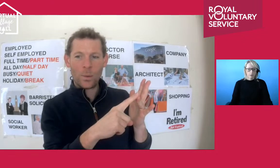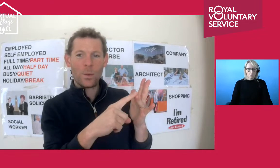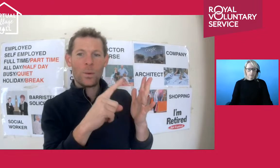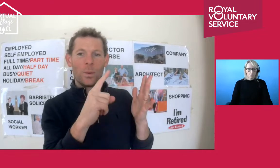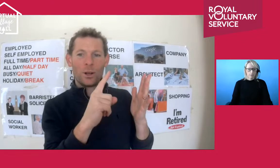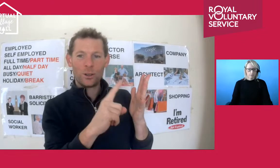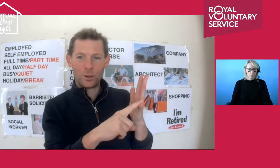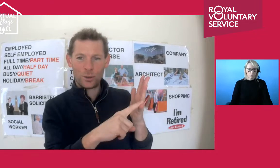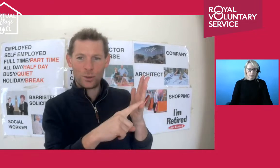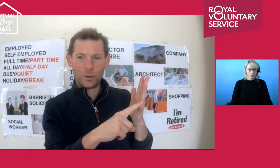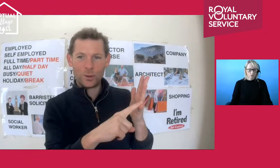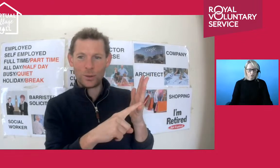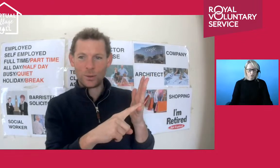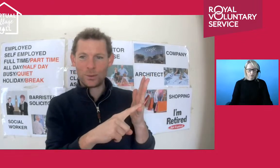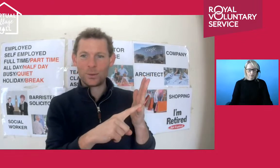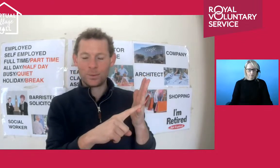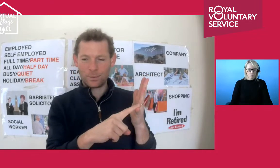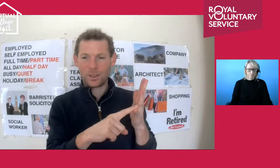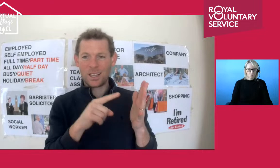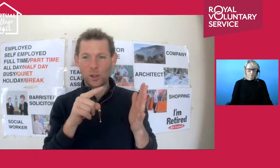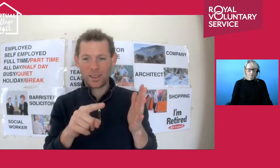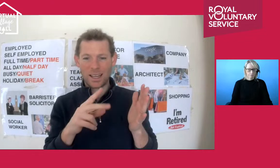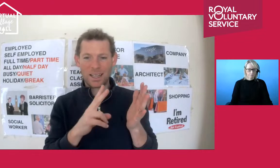O, and U.